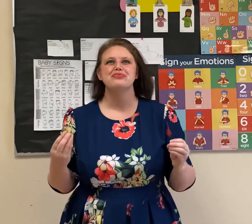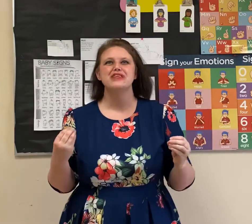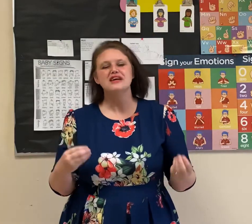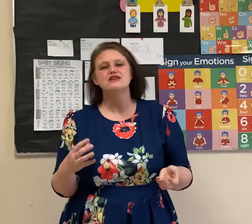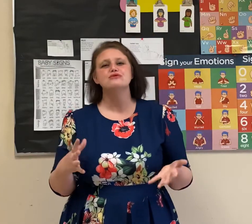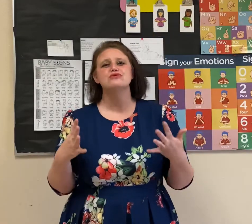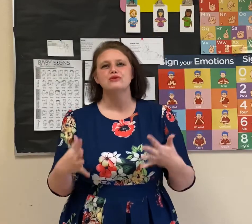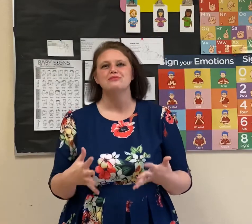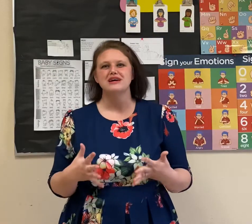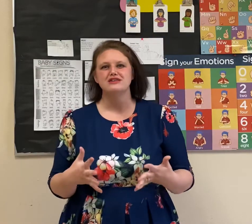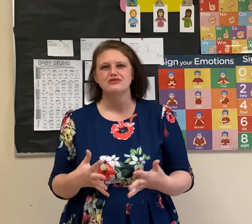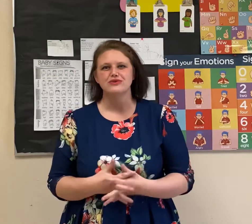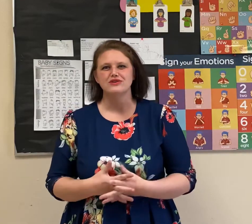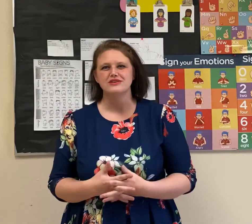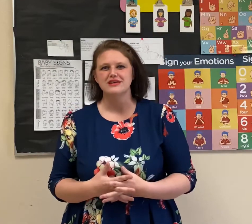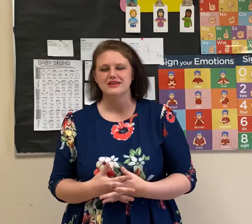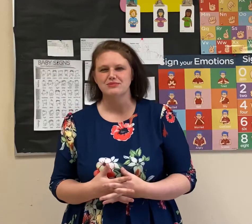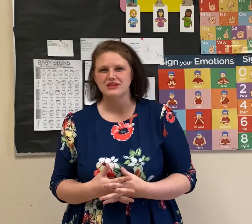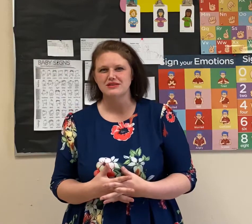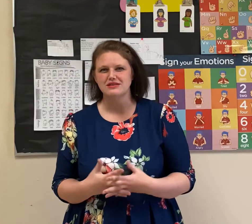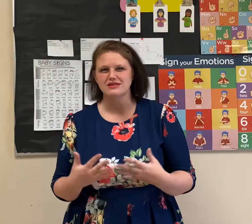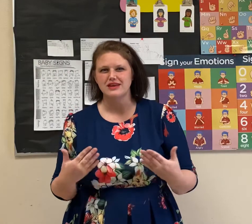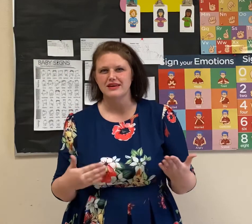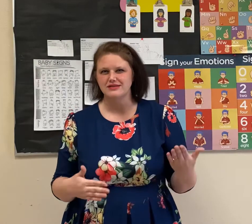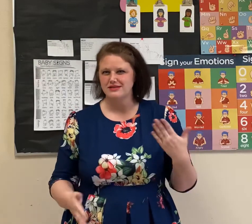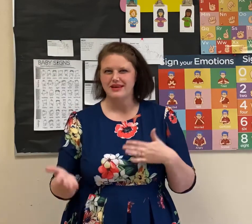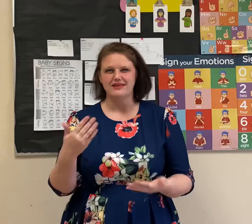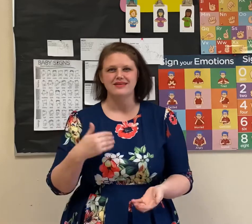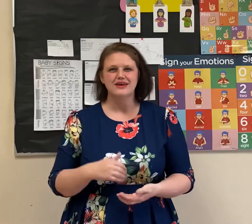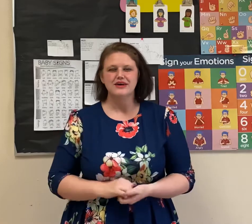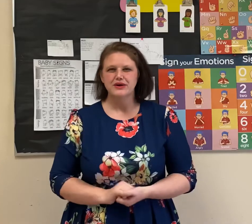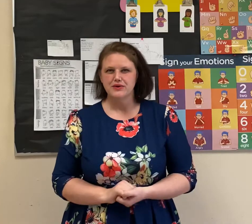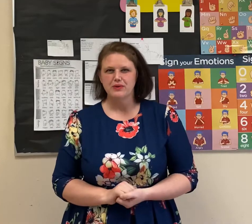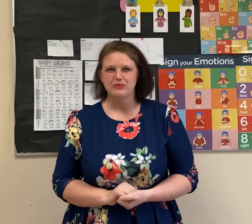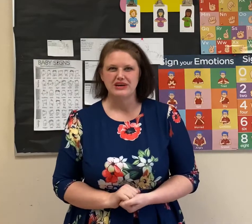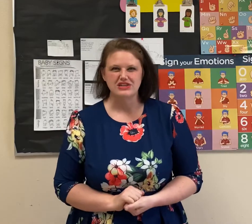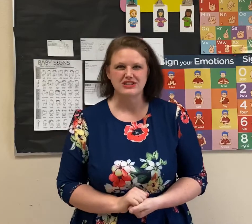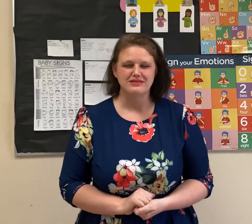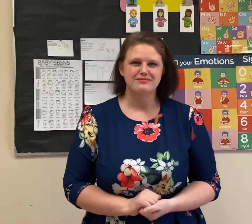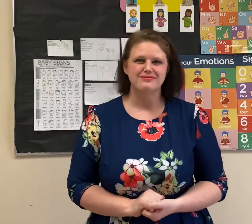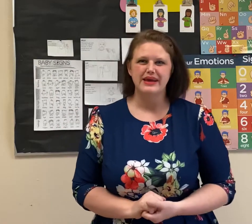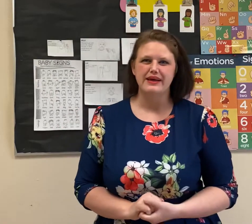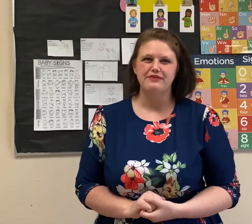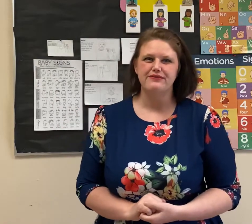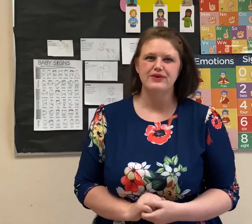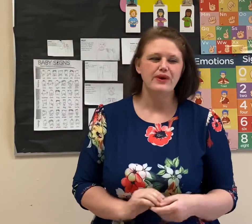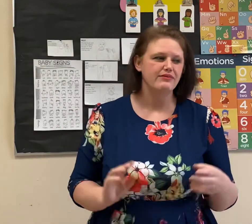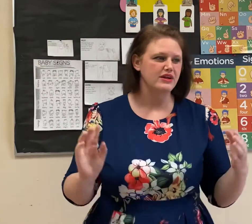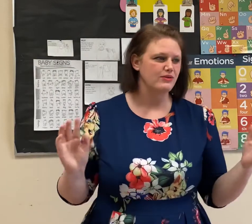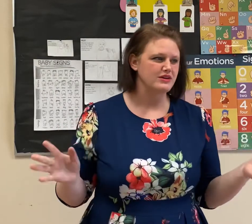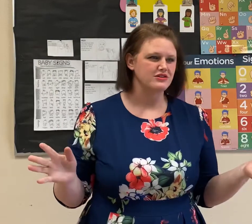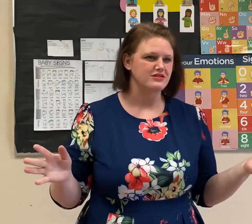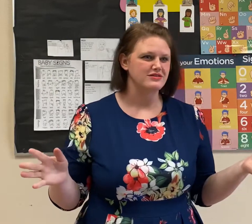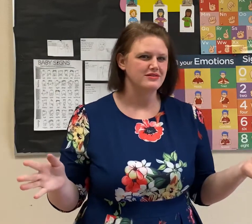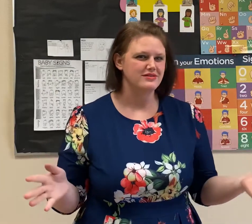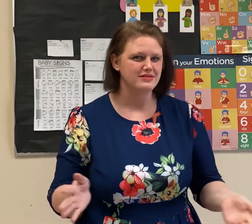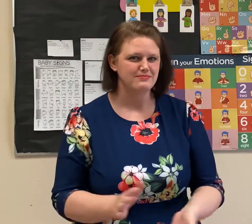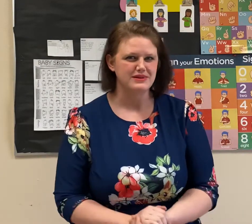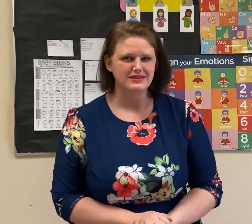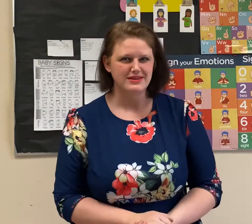Thank you so much for sitting in with us on this ASL incorporation. If you have any questions, please let us